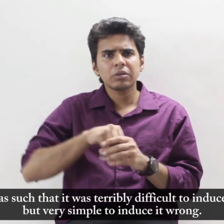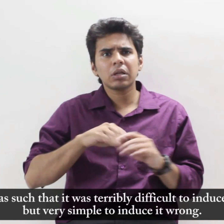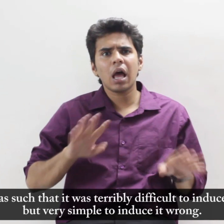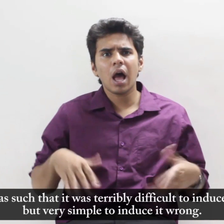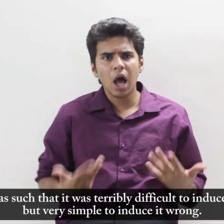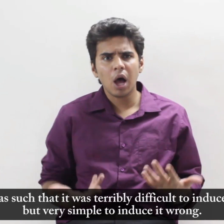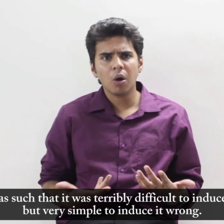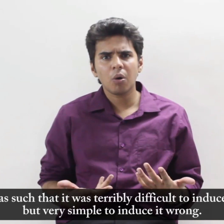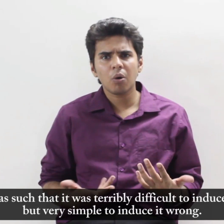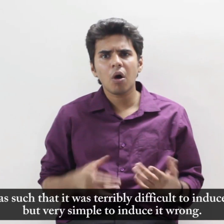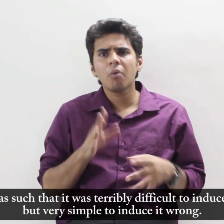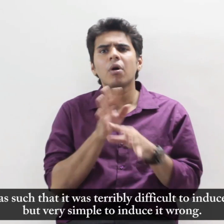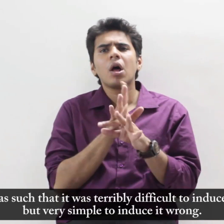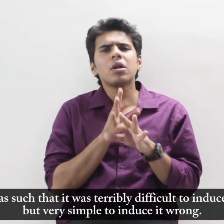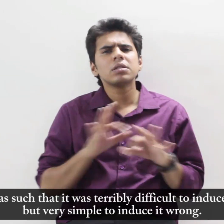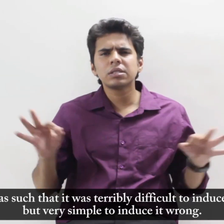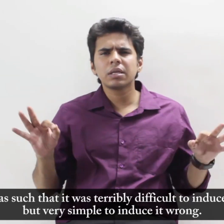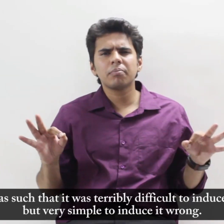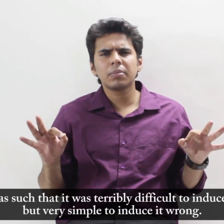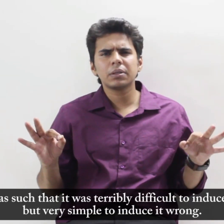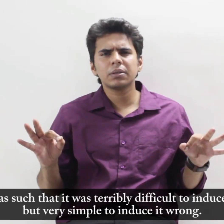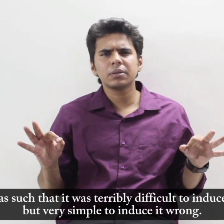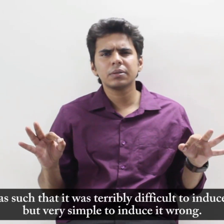but very simple to induce it wrong.